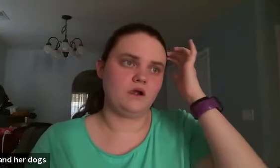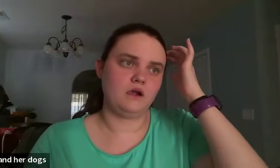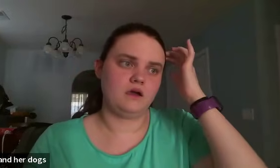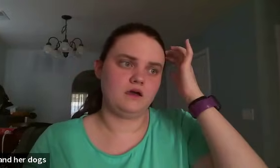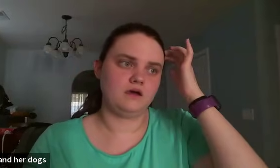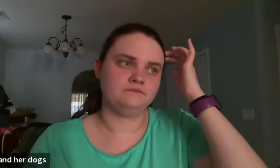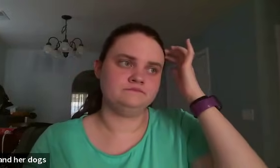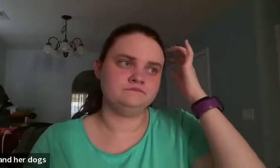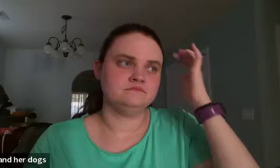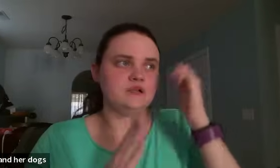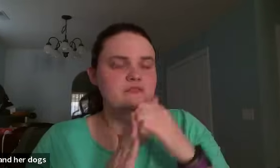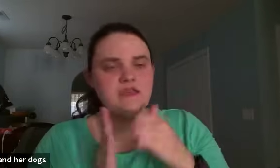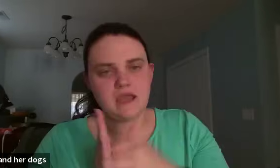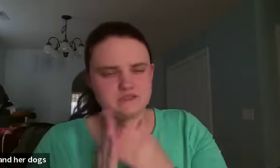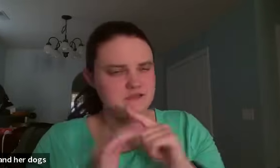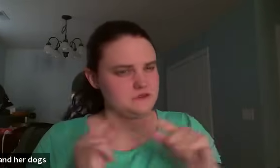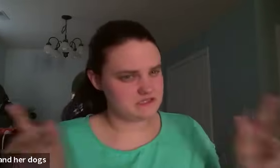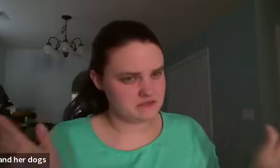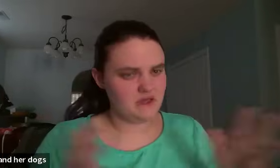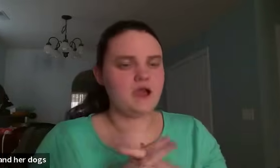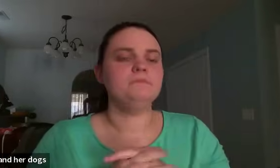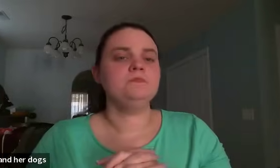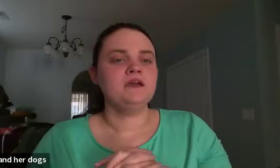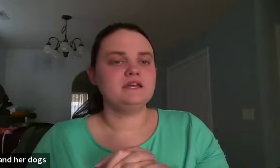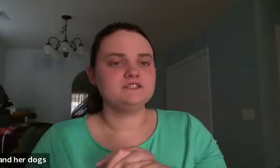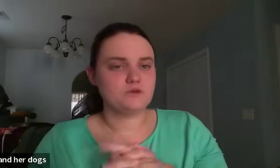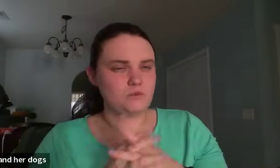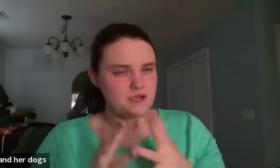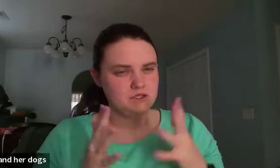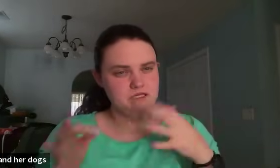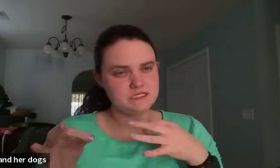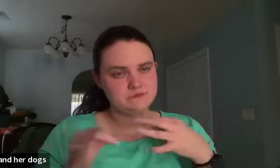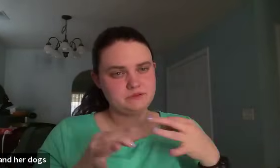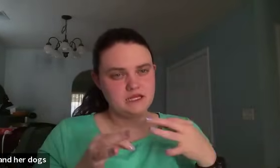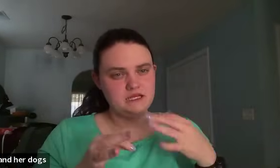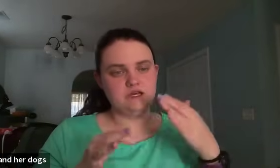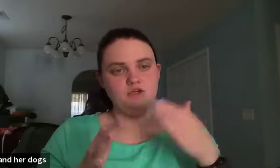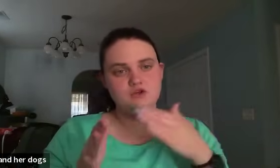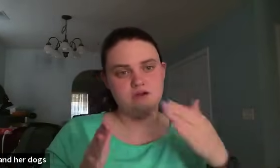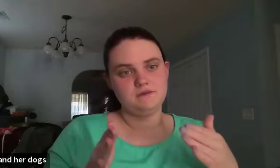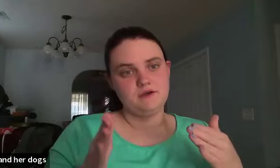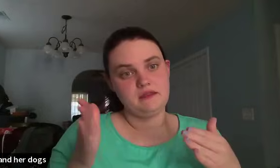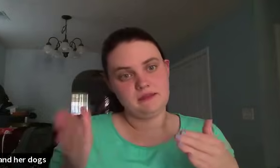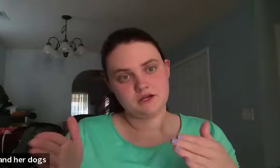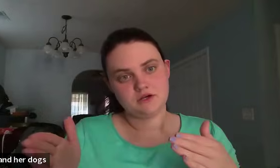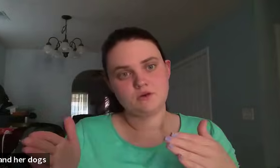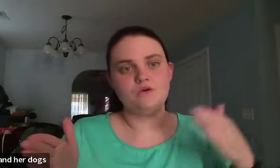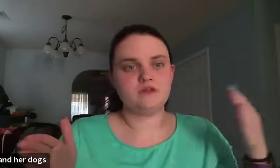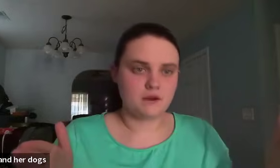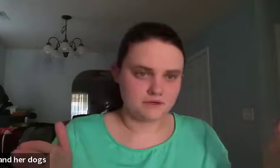or with accounts, different things like that. And so the way you would explain that you're talking about the letter or the